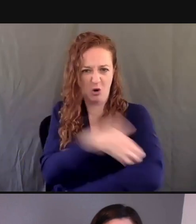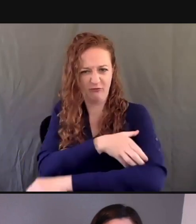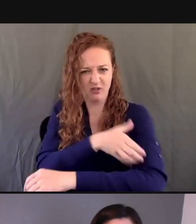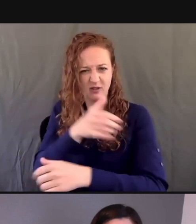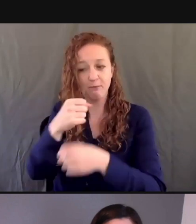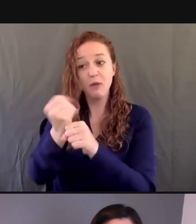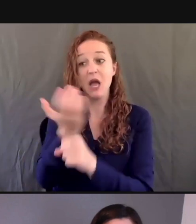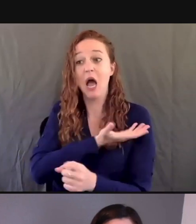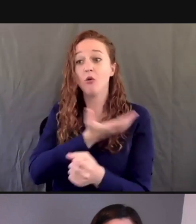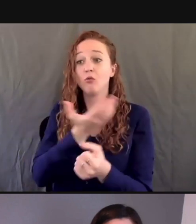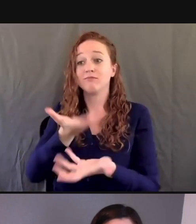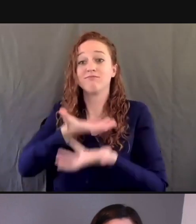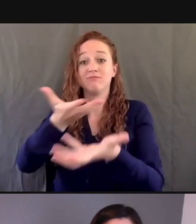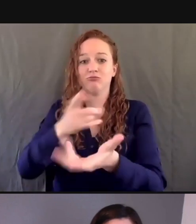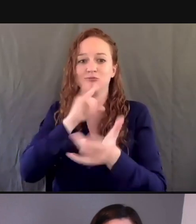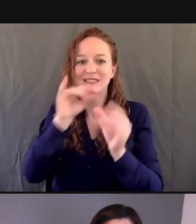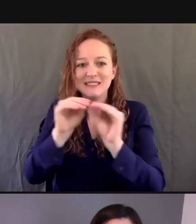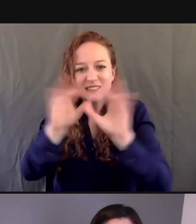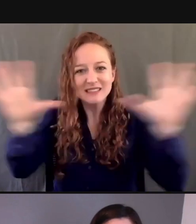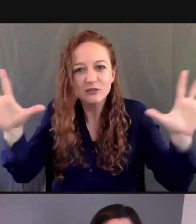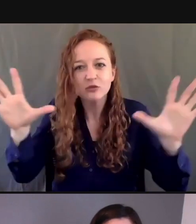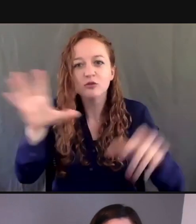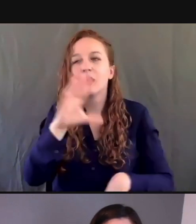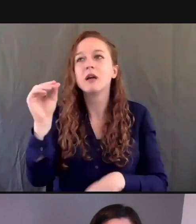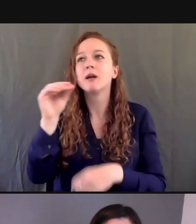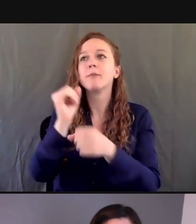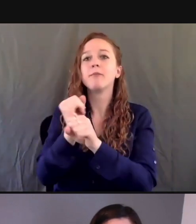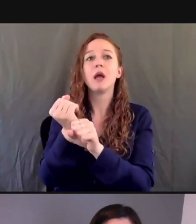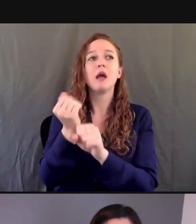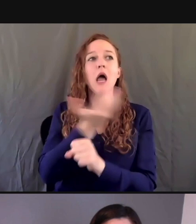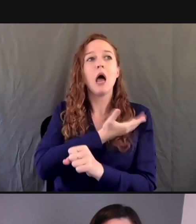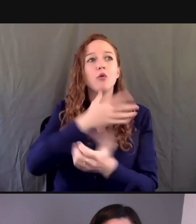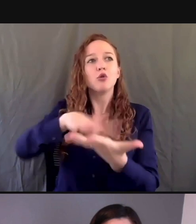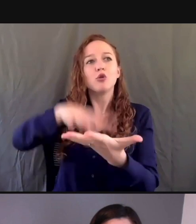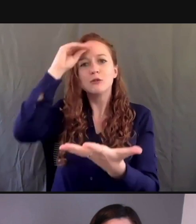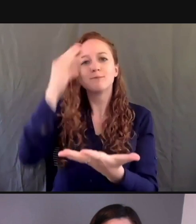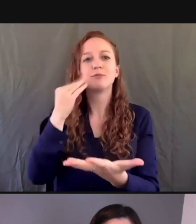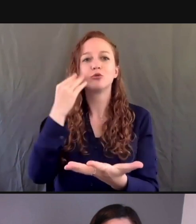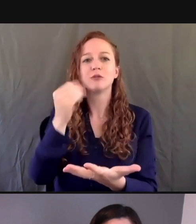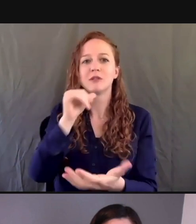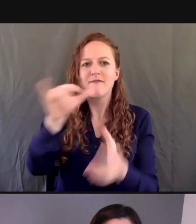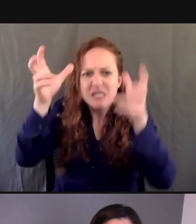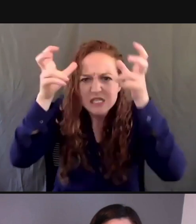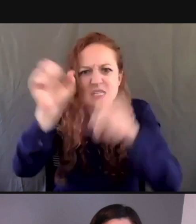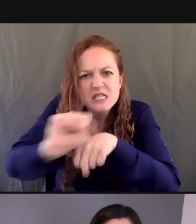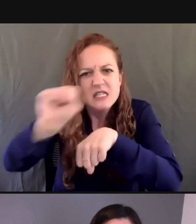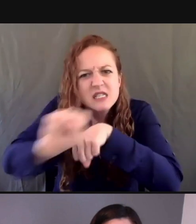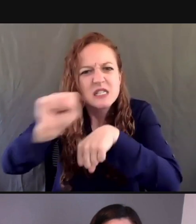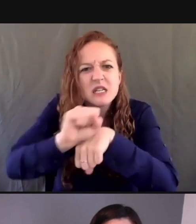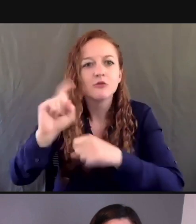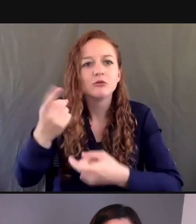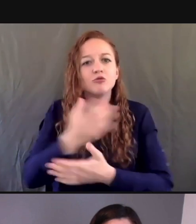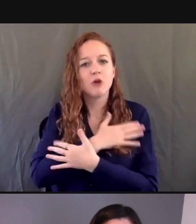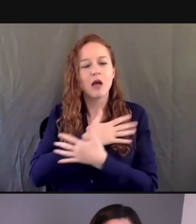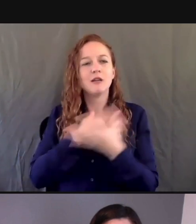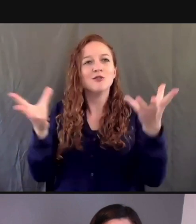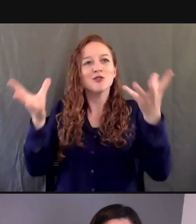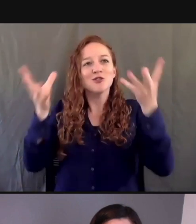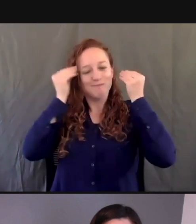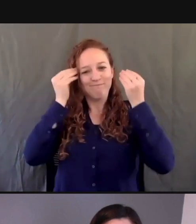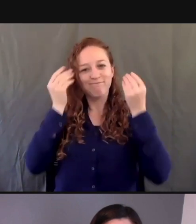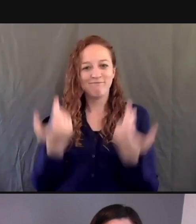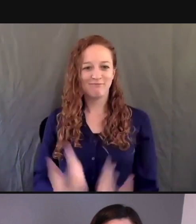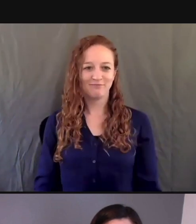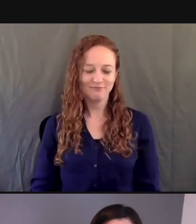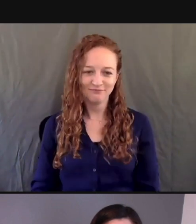represent different numbers and how many films you had. But now we understand the concept of where that sign came from. But when we think of STEM